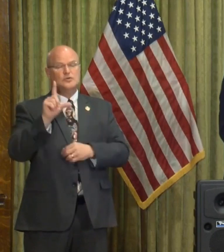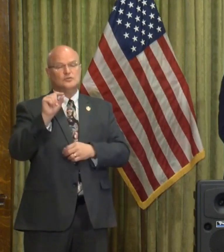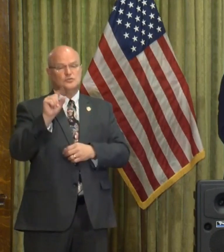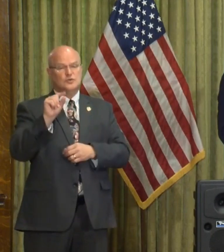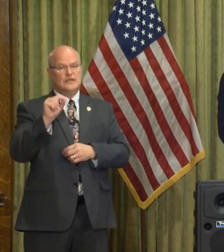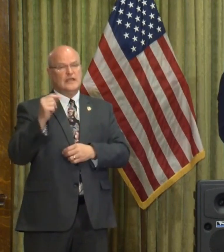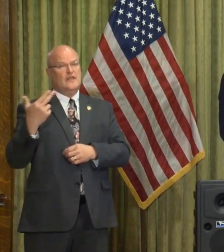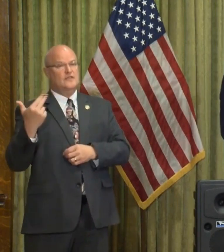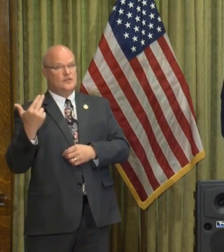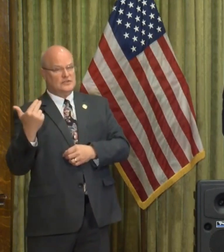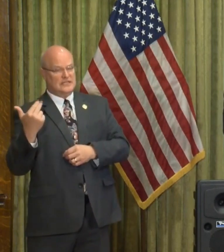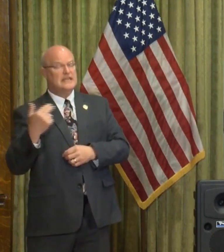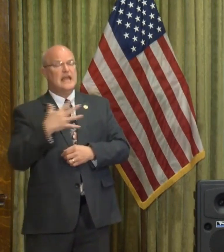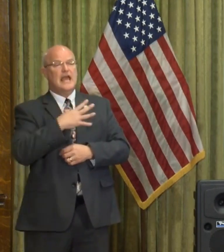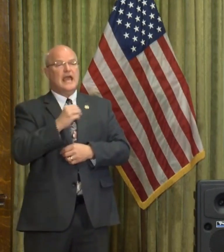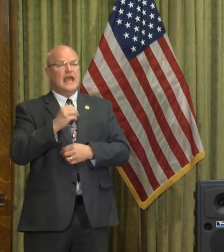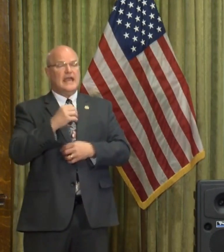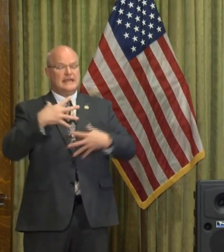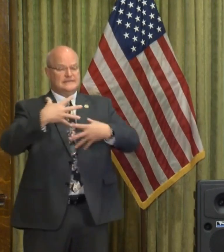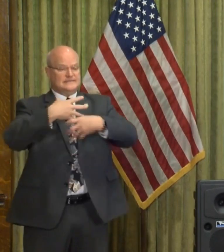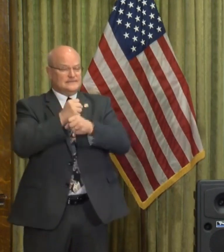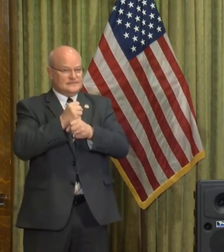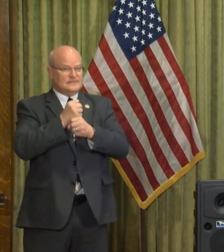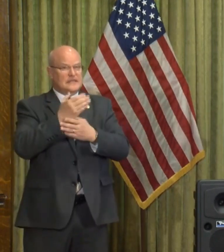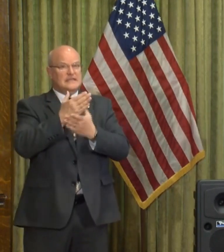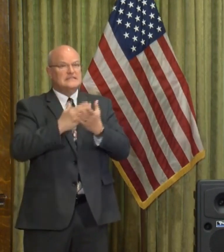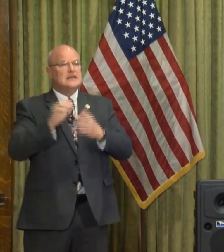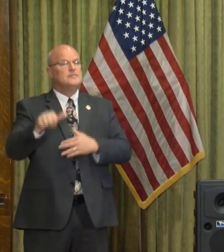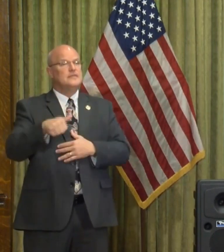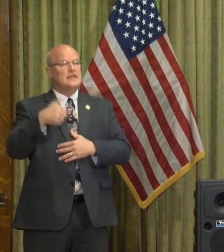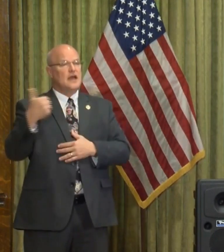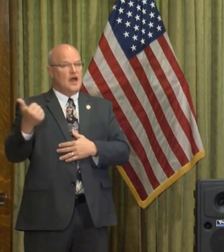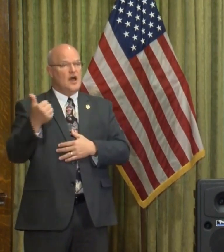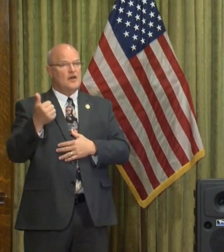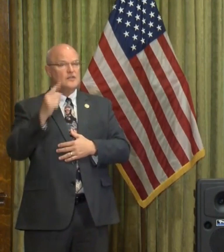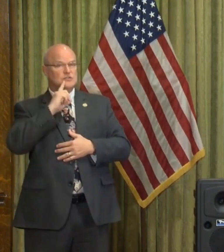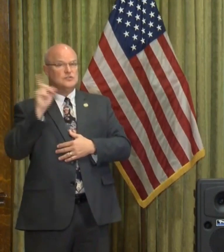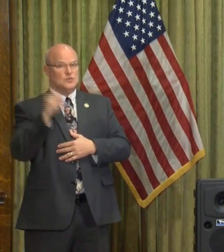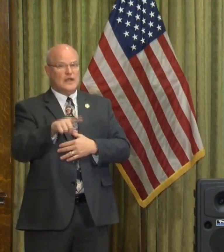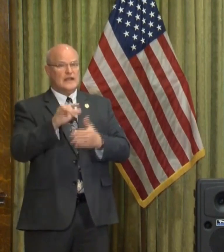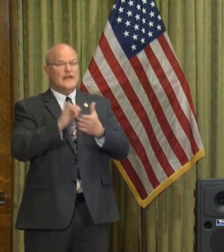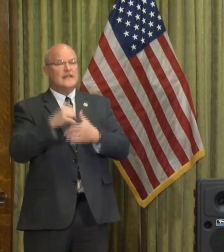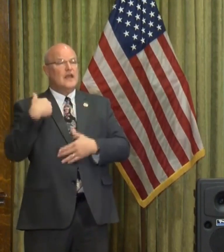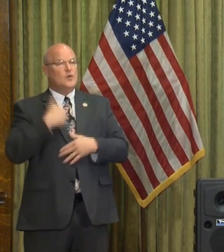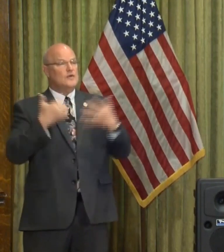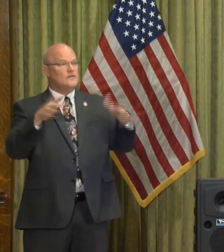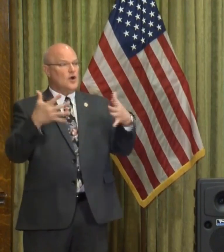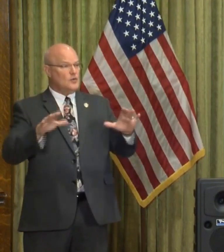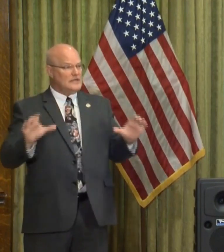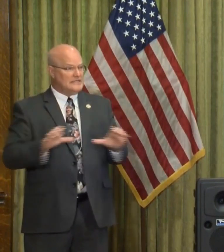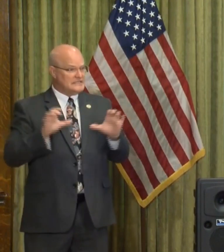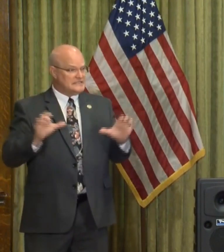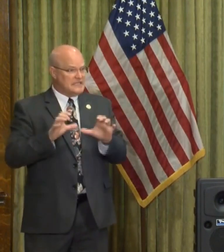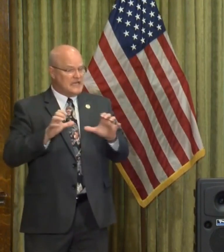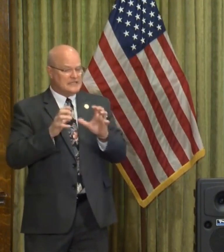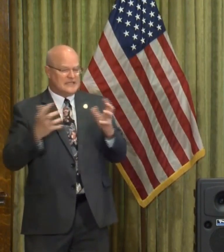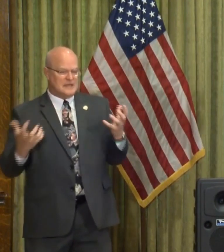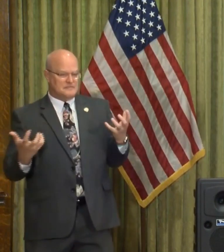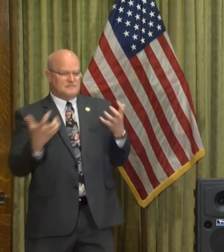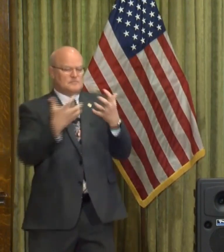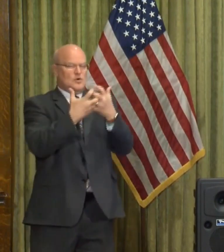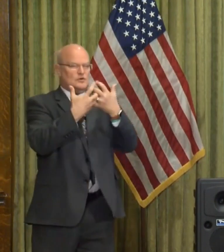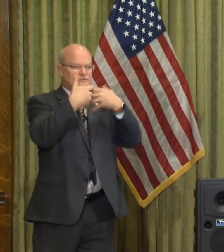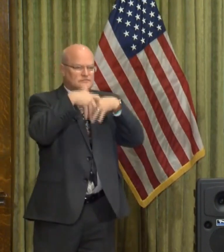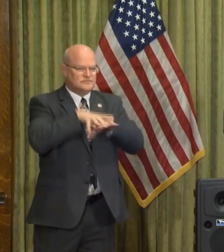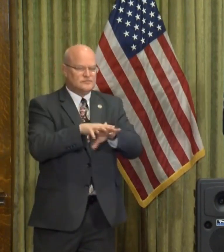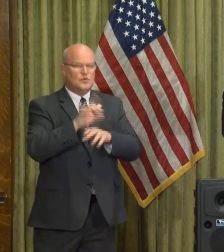number 2013, and it encapsulates some of the other directives that we have already done. It